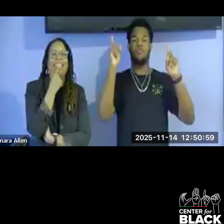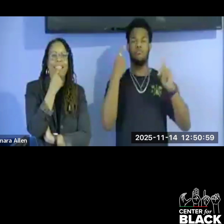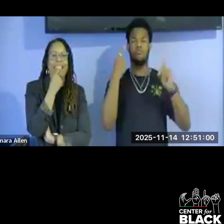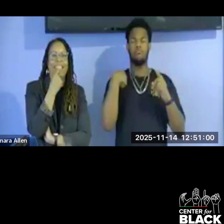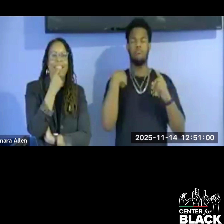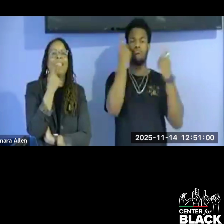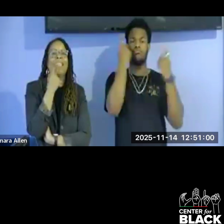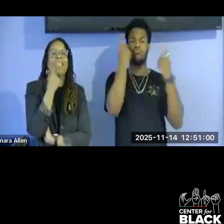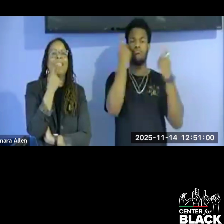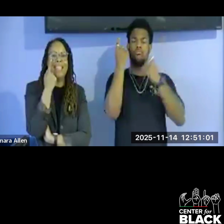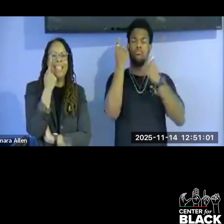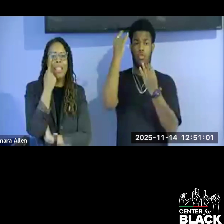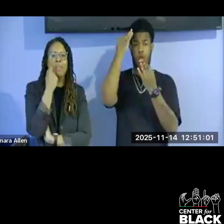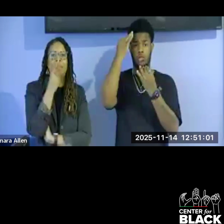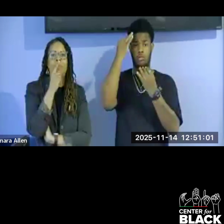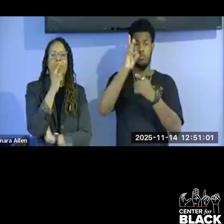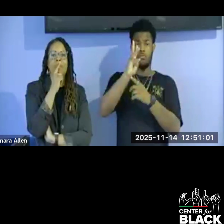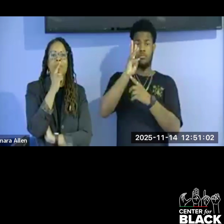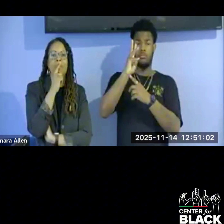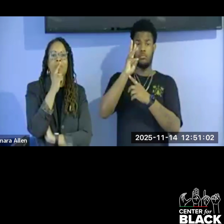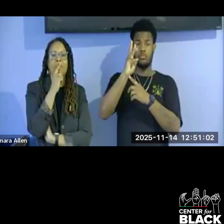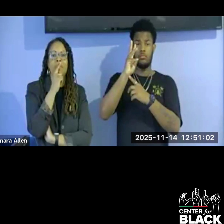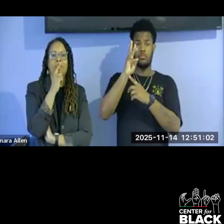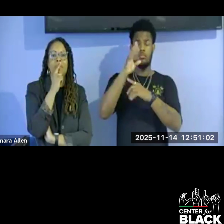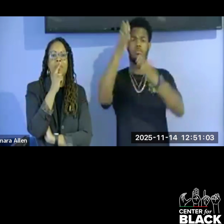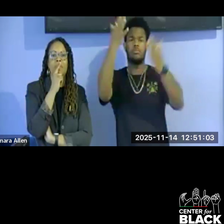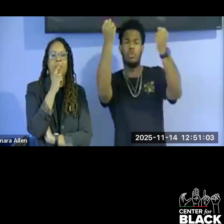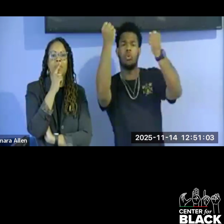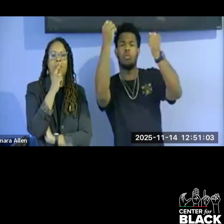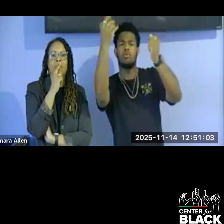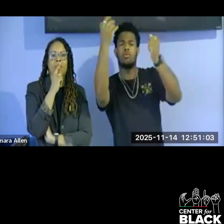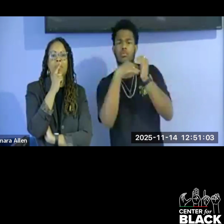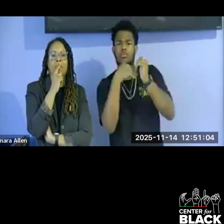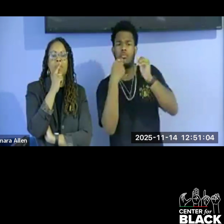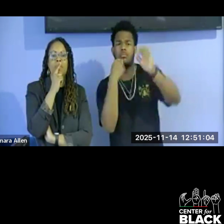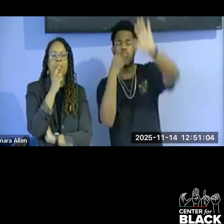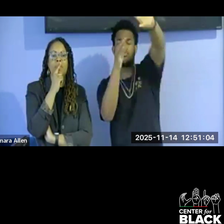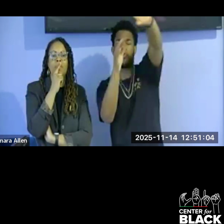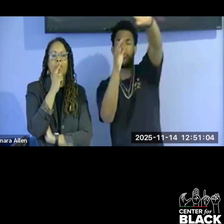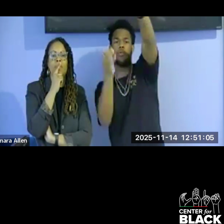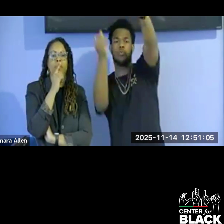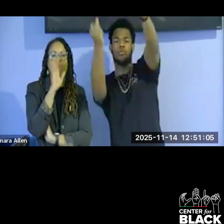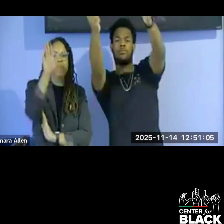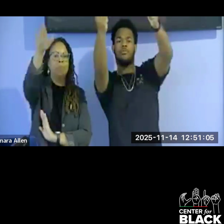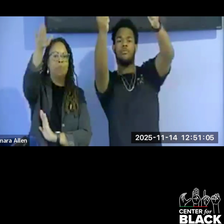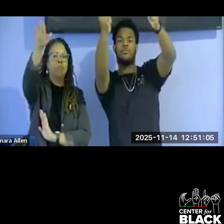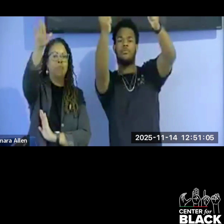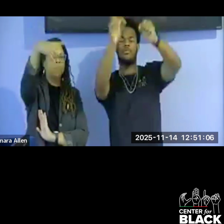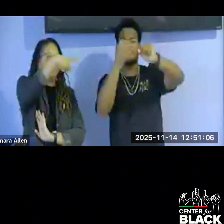briefly. And so from there, I'm wondering about